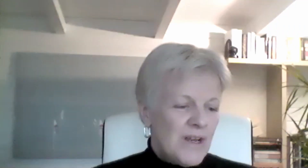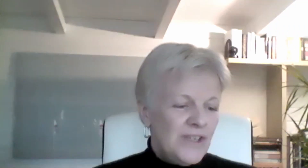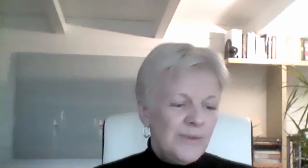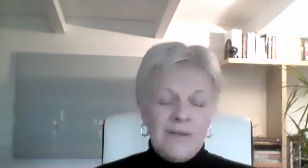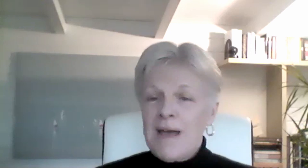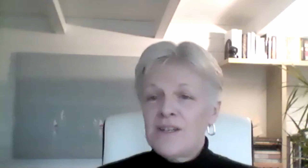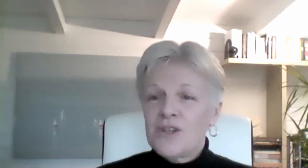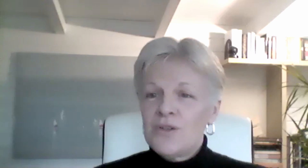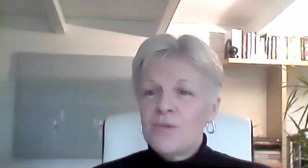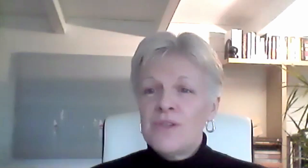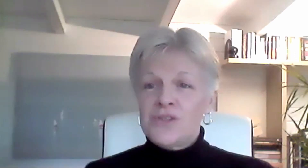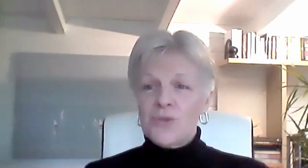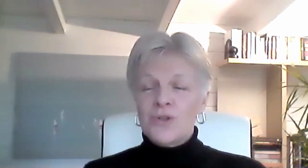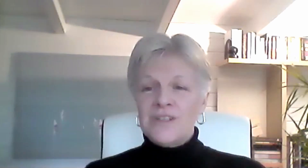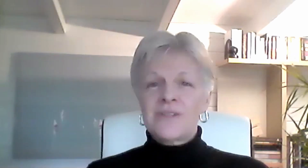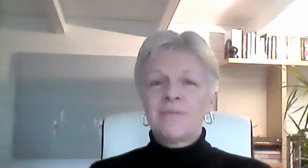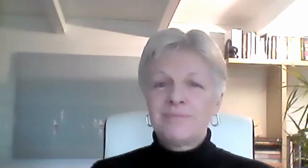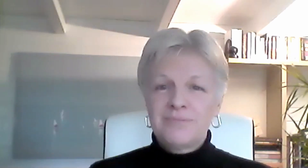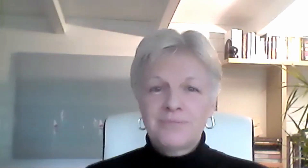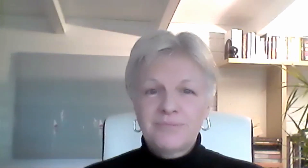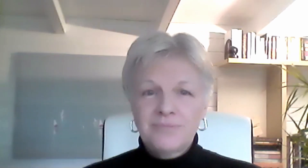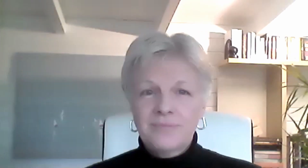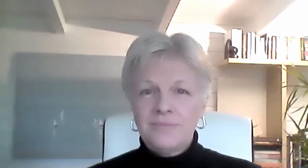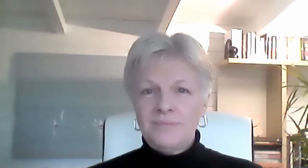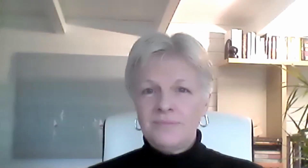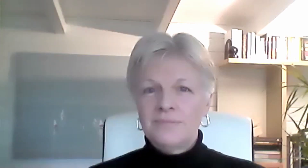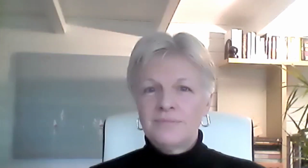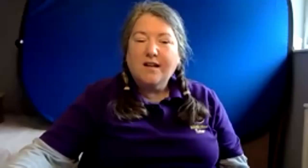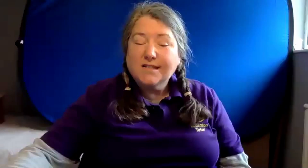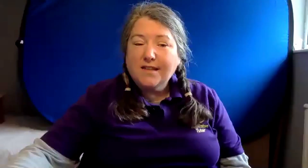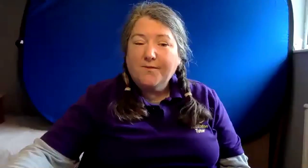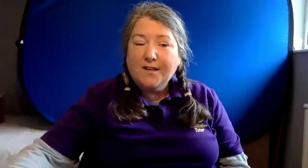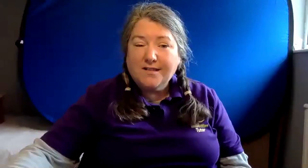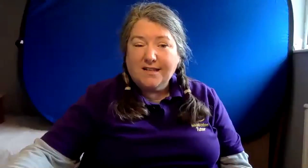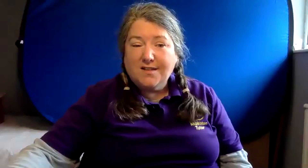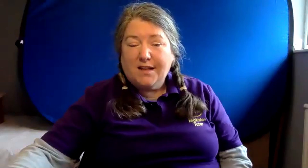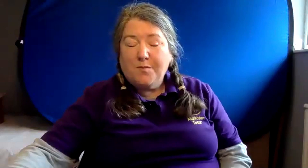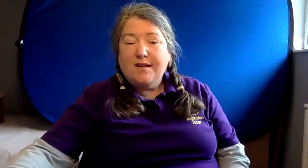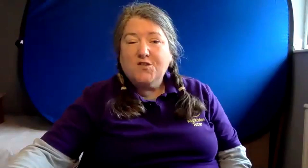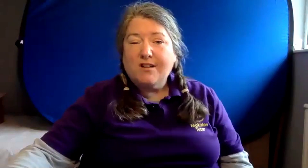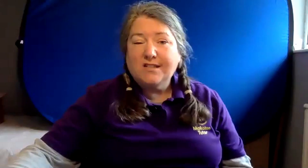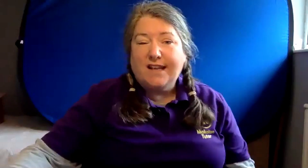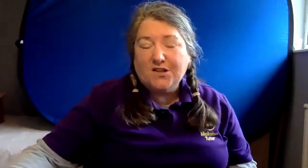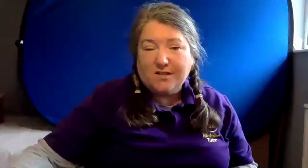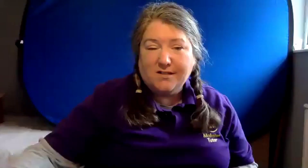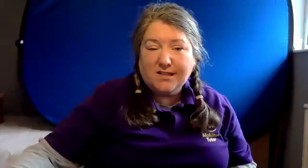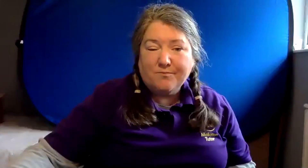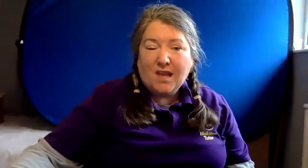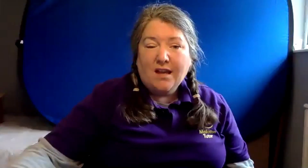when using Makaton with stories? So I'd say the first thing to think about is translations.